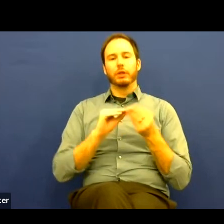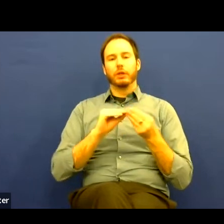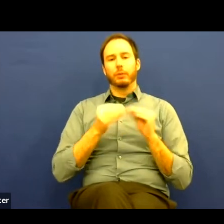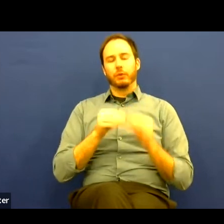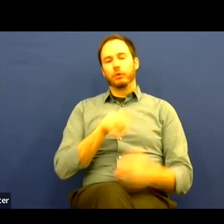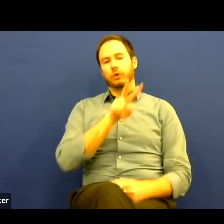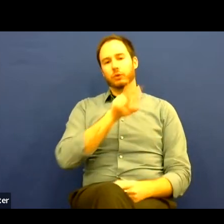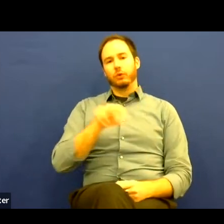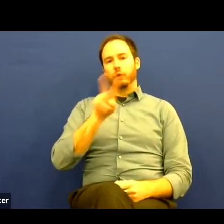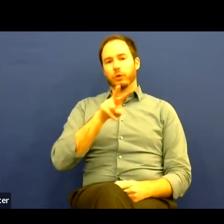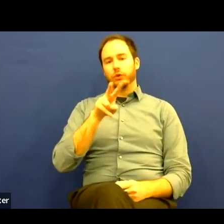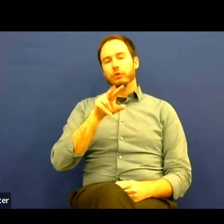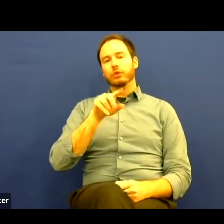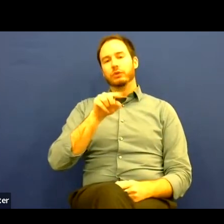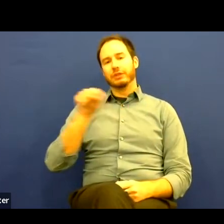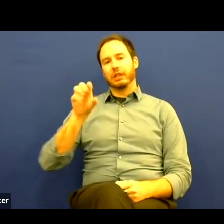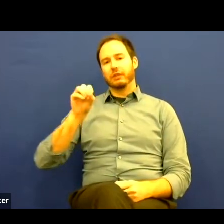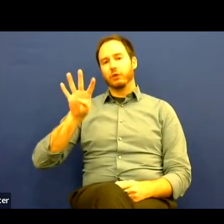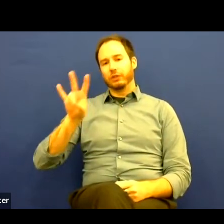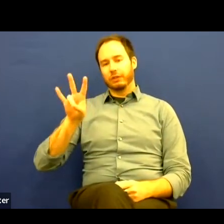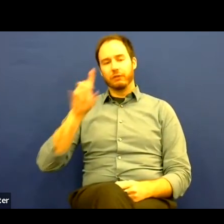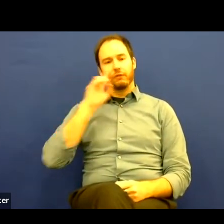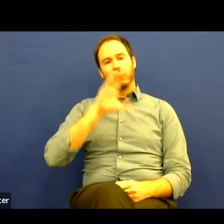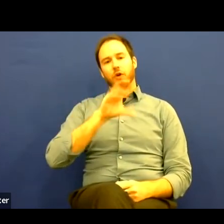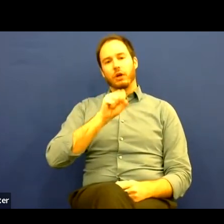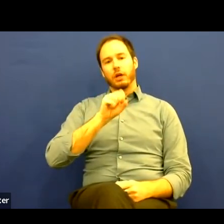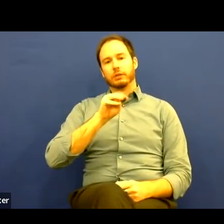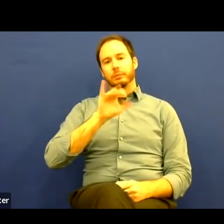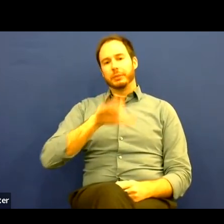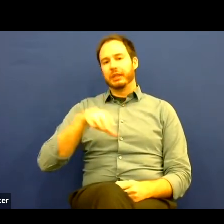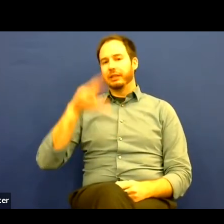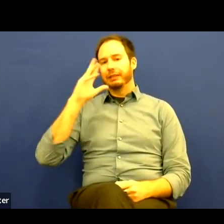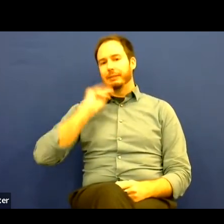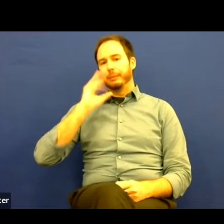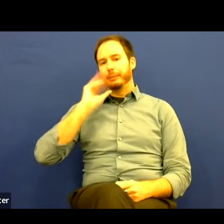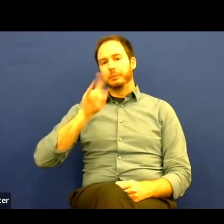application number 2022-047 Cosmic Experience.